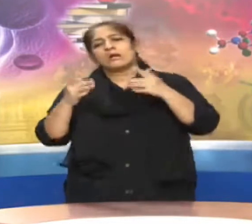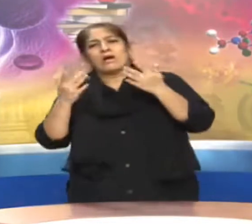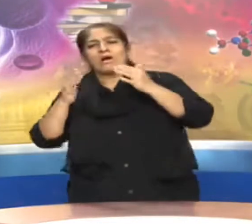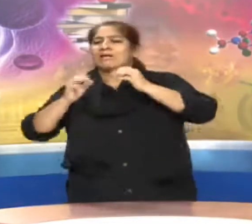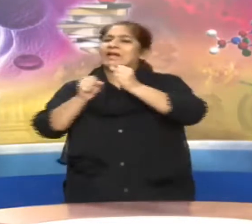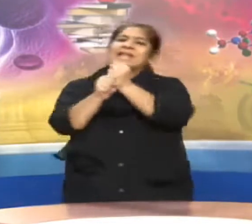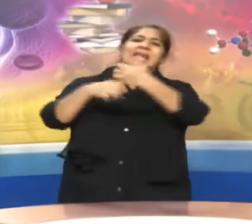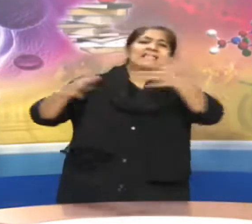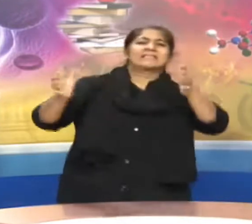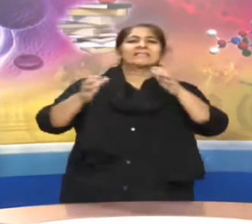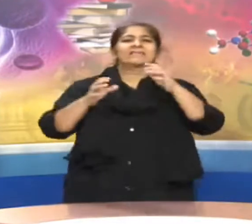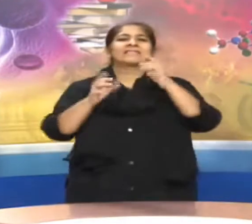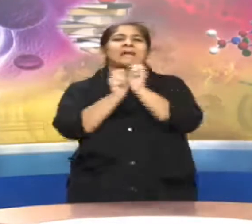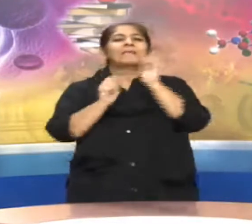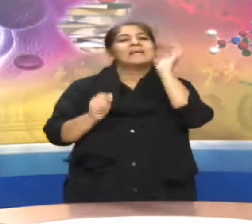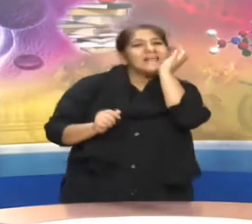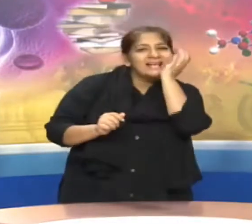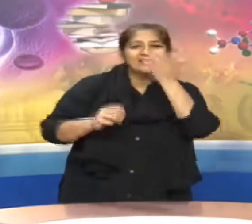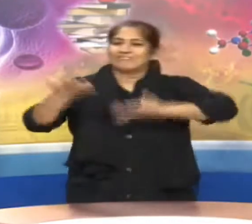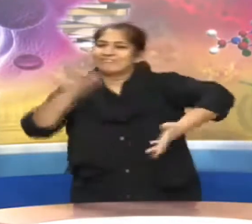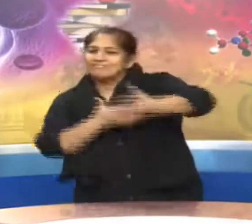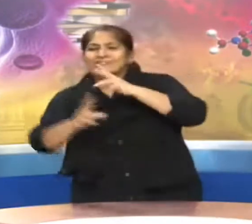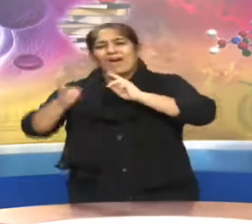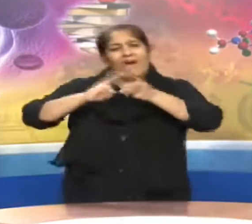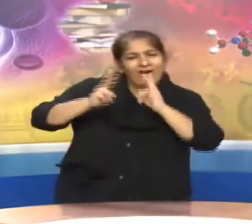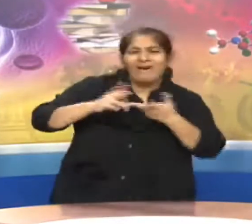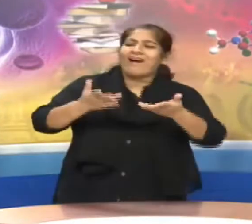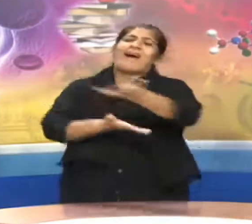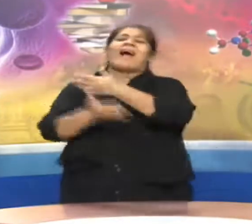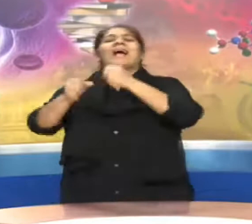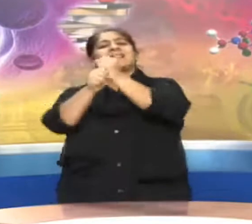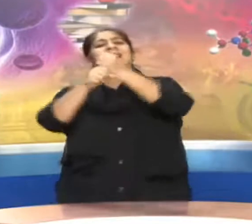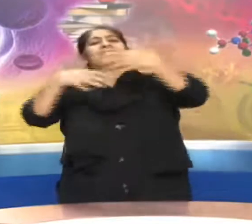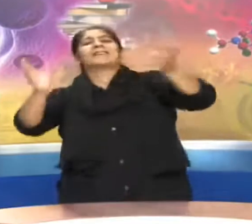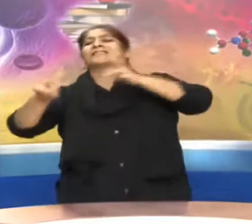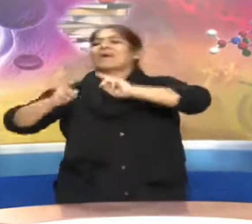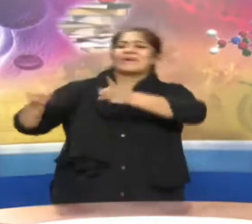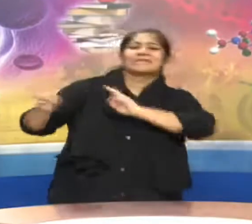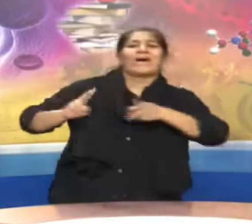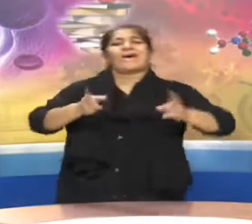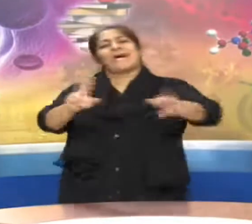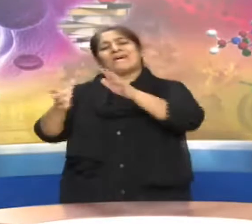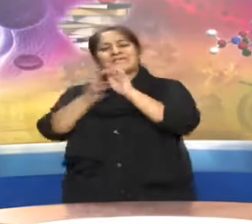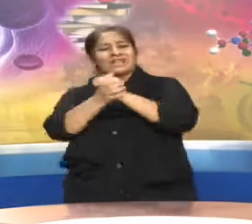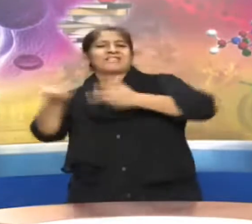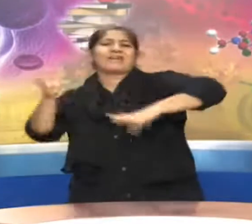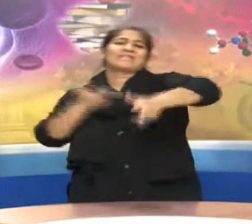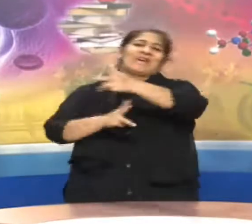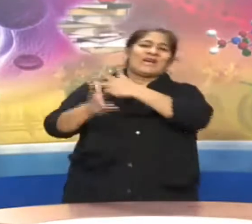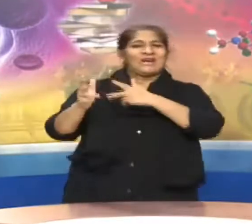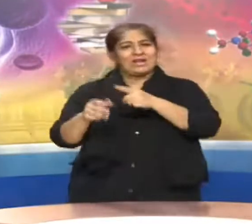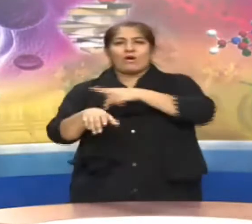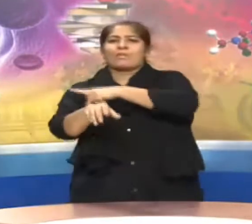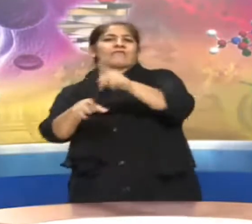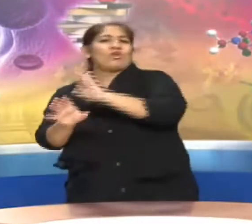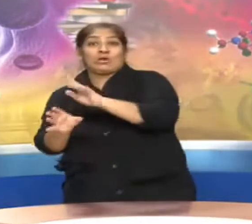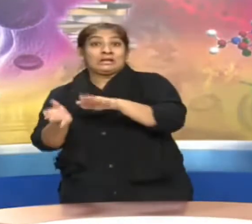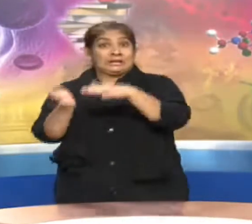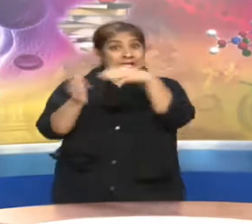informal communication. Like we often talk in break times and free time,